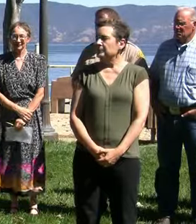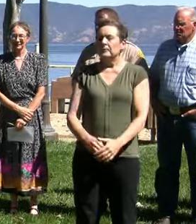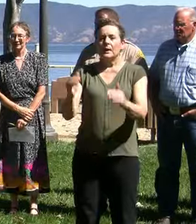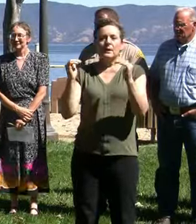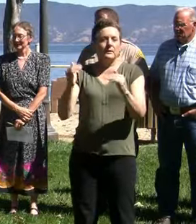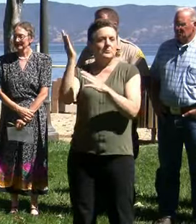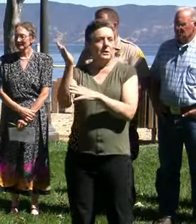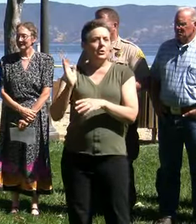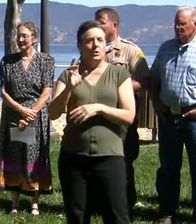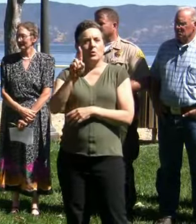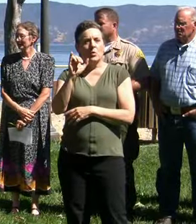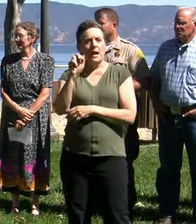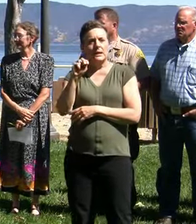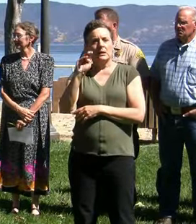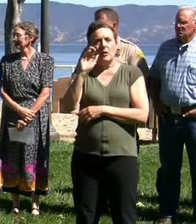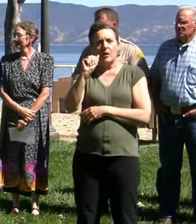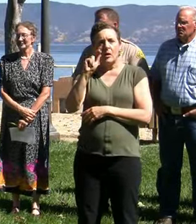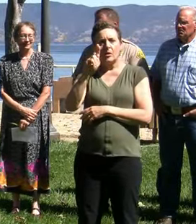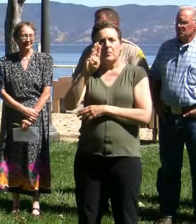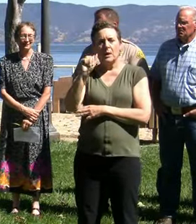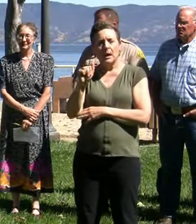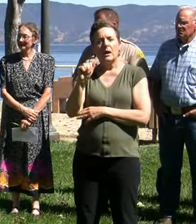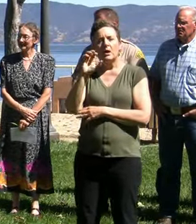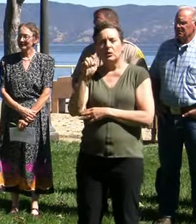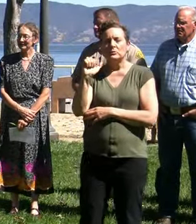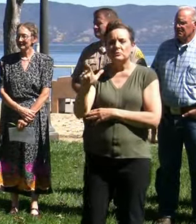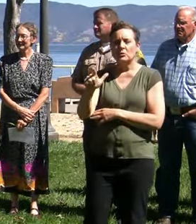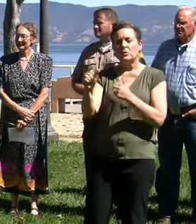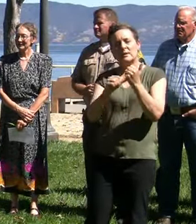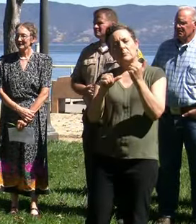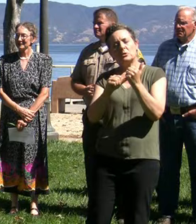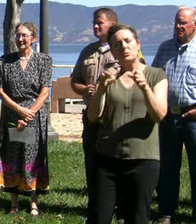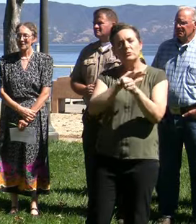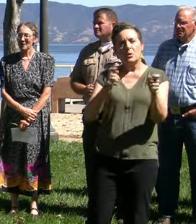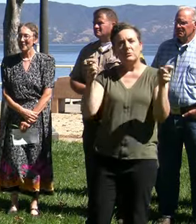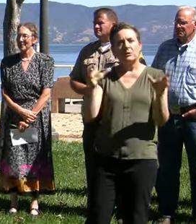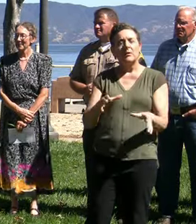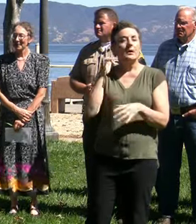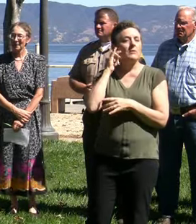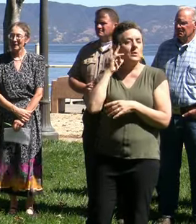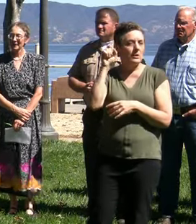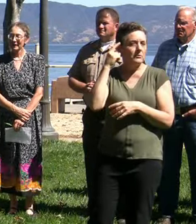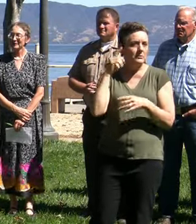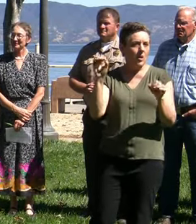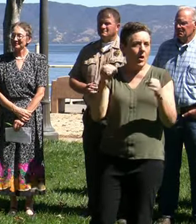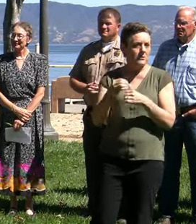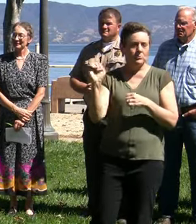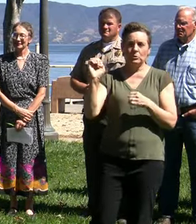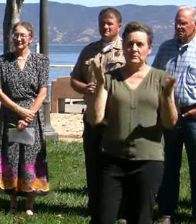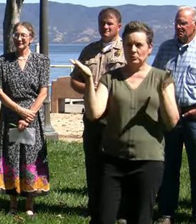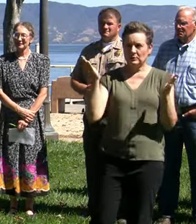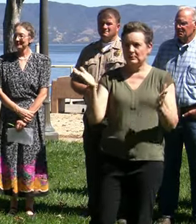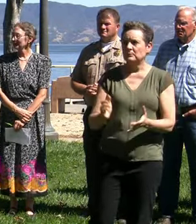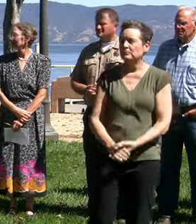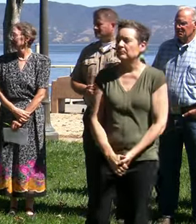Our next speaker is Ryan Arba. He's the Coastal Deputy Regional Administrator of the California Governor's Office of Emergency